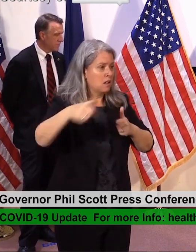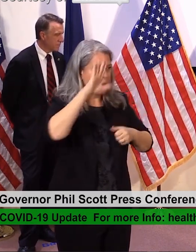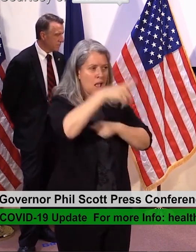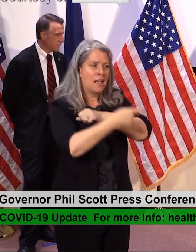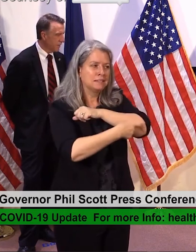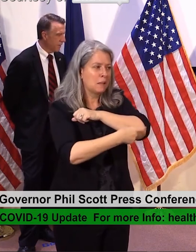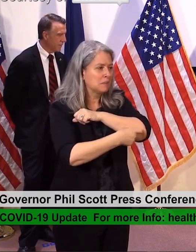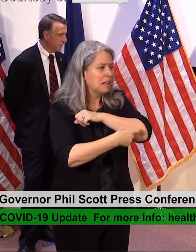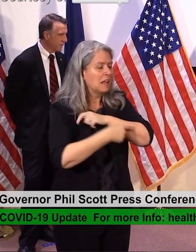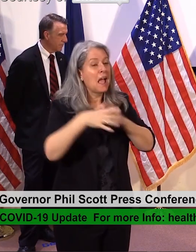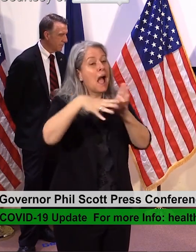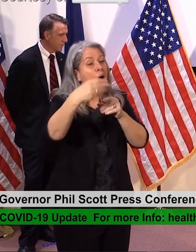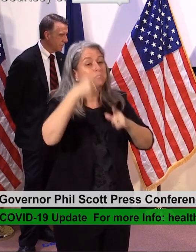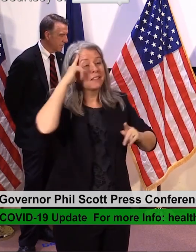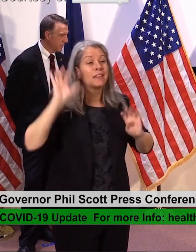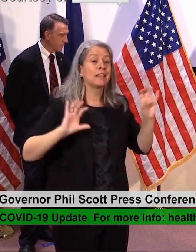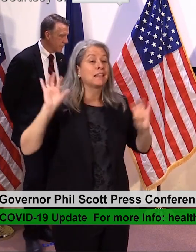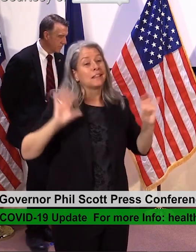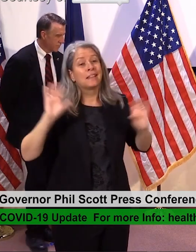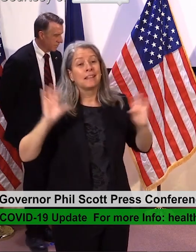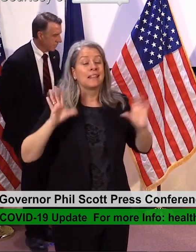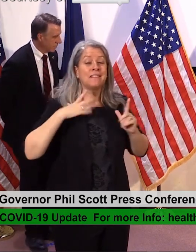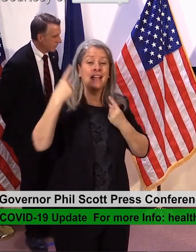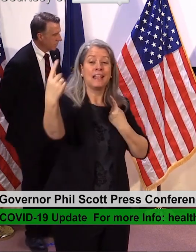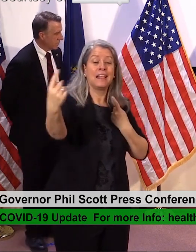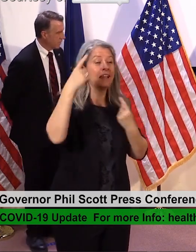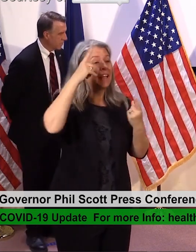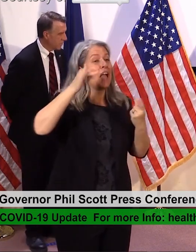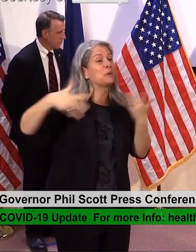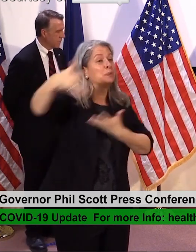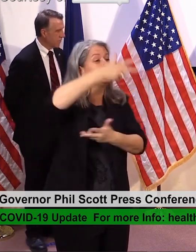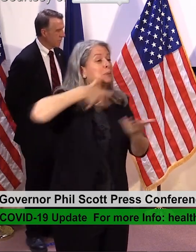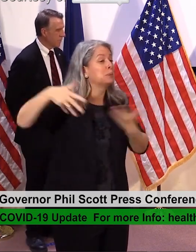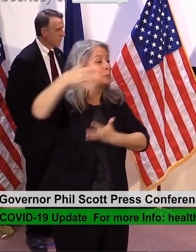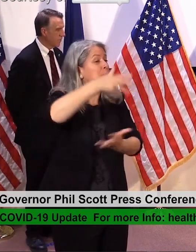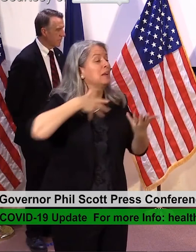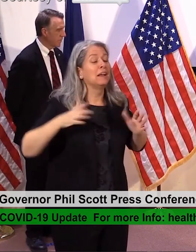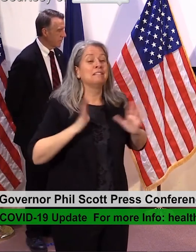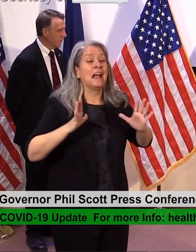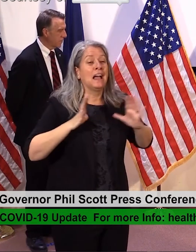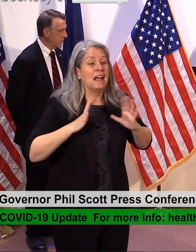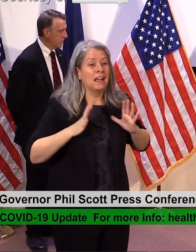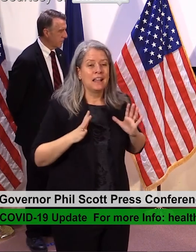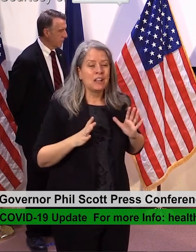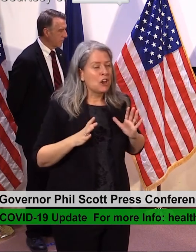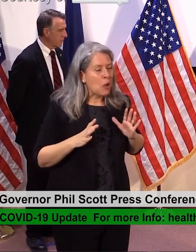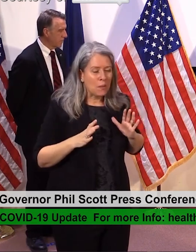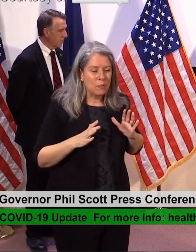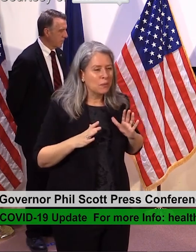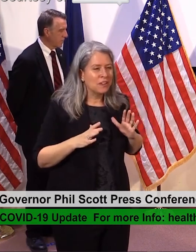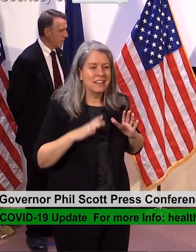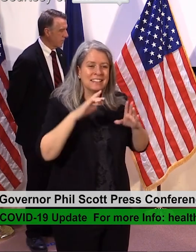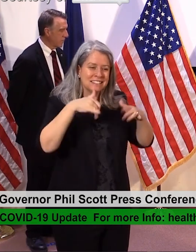for folks to congregate outside, I think probably under the assumption there's a lot of air and a lot of room. But the fact of the matter is, if you're standing